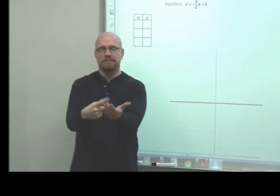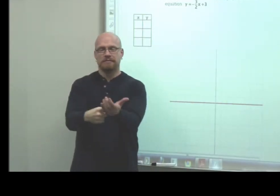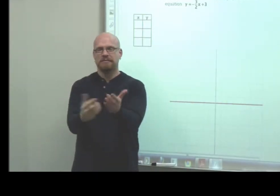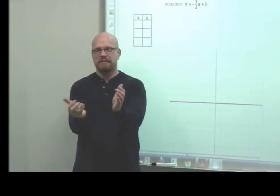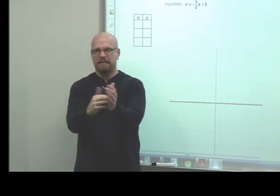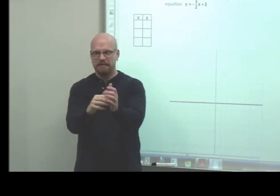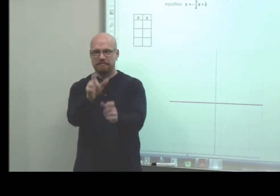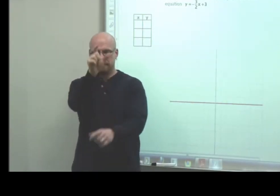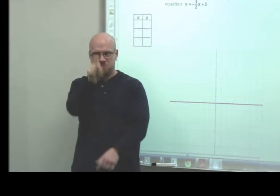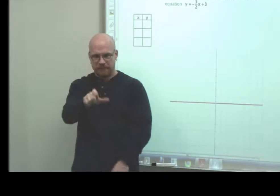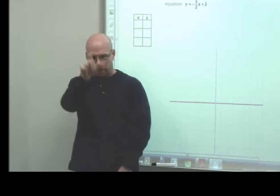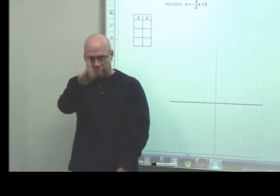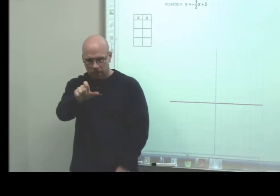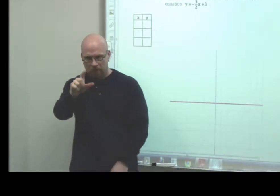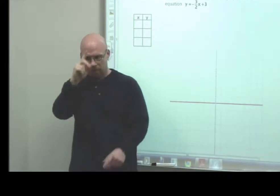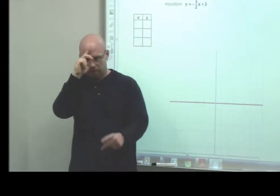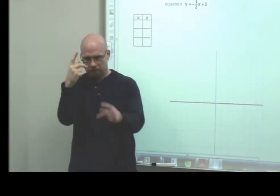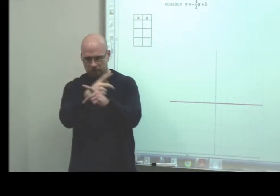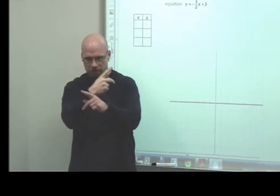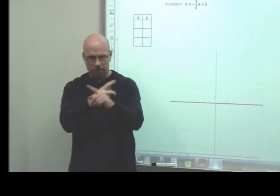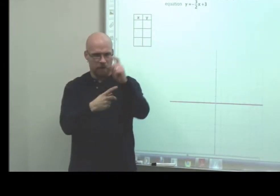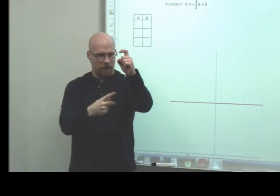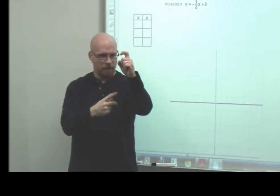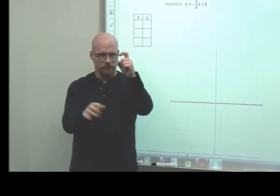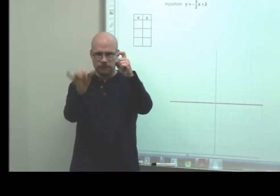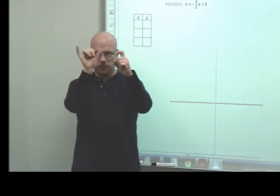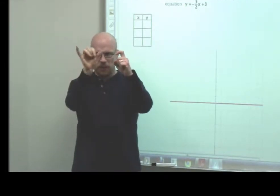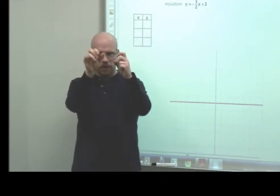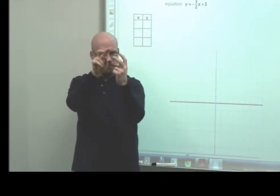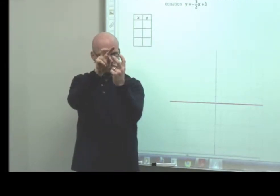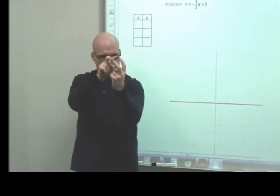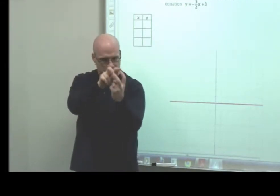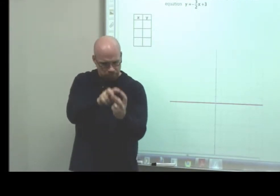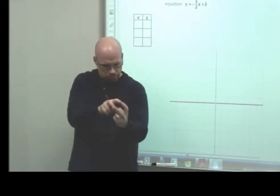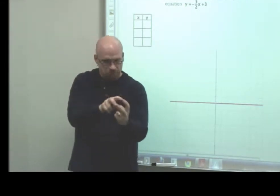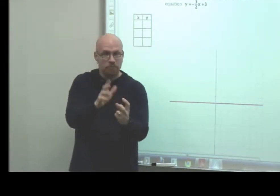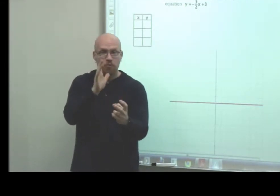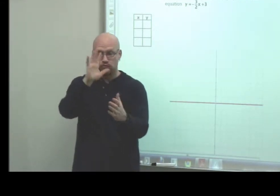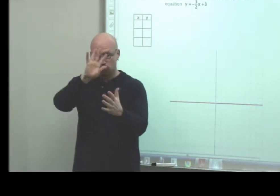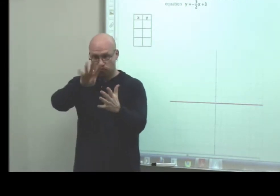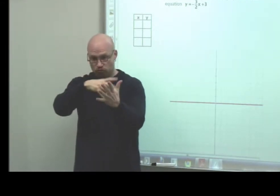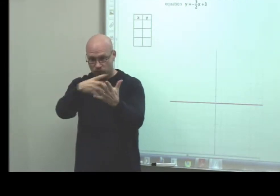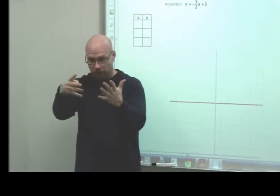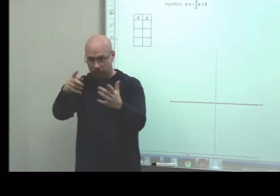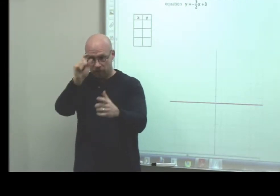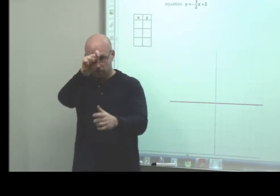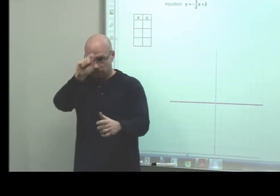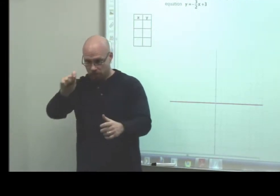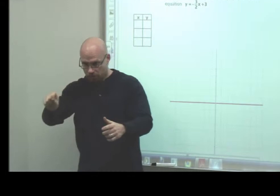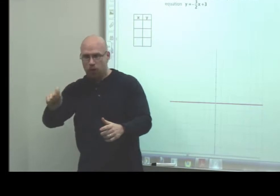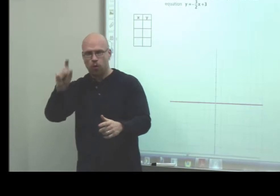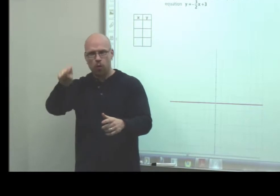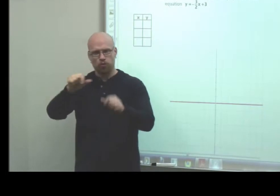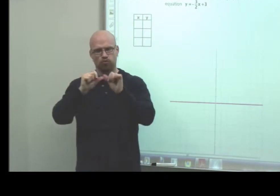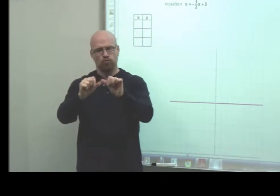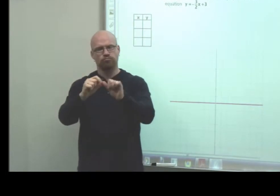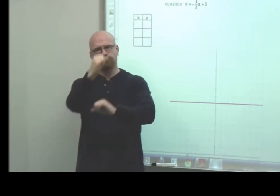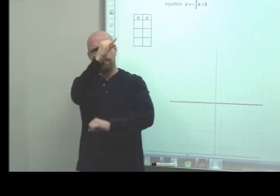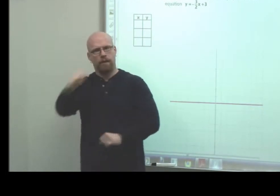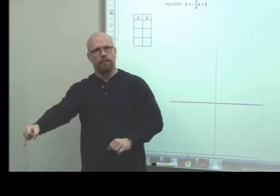Okay, today we're going to discuss tables of values with x and y pairs.